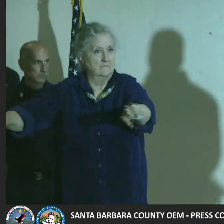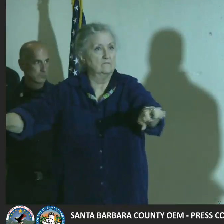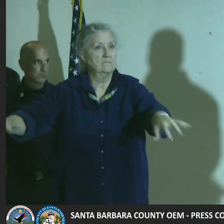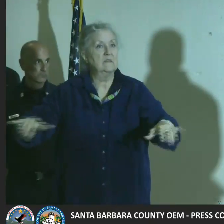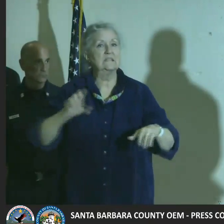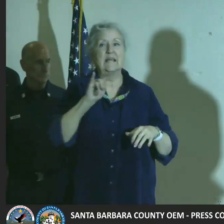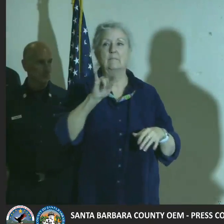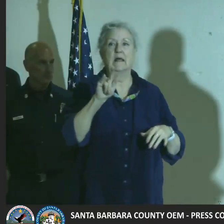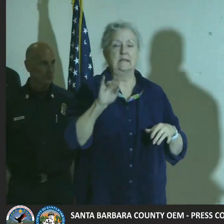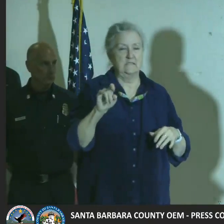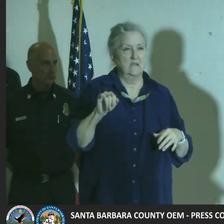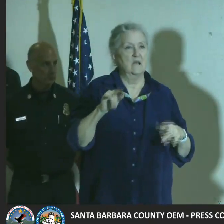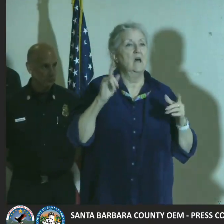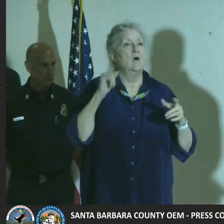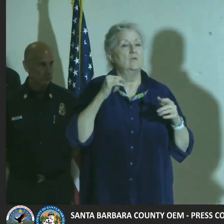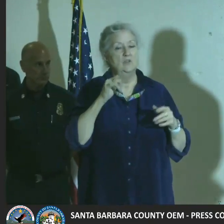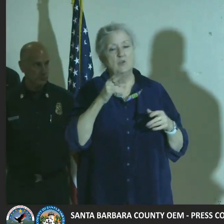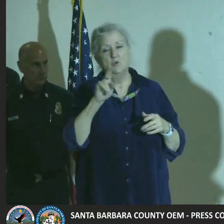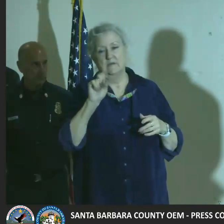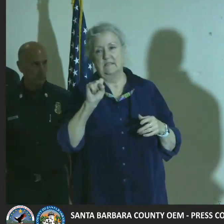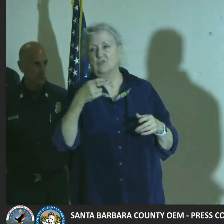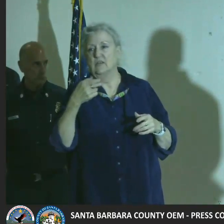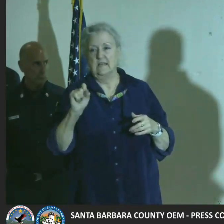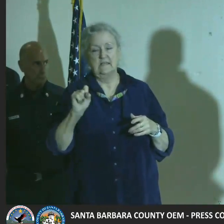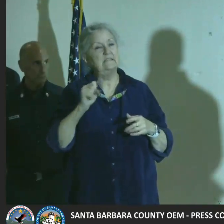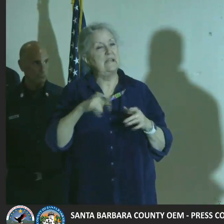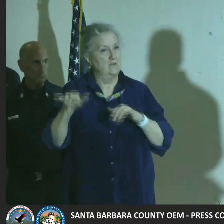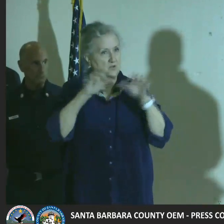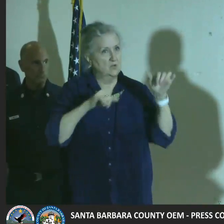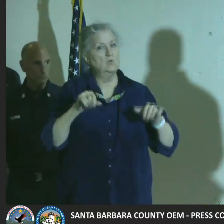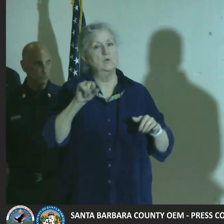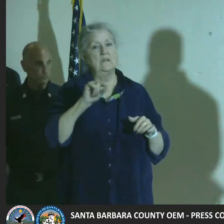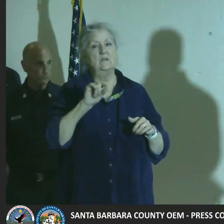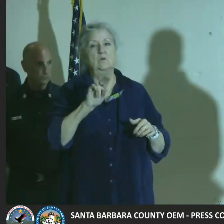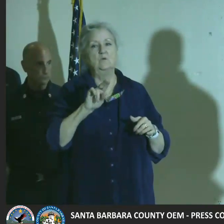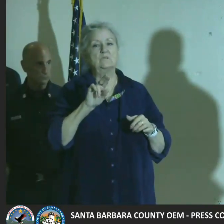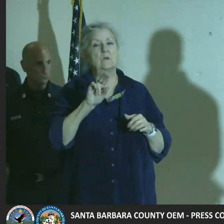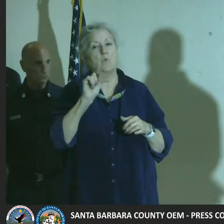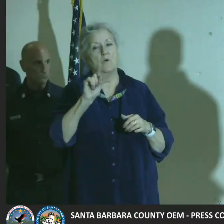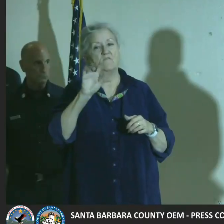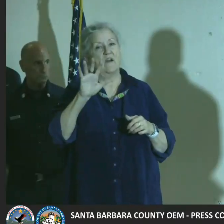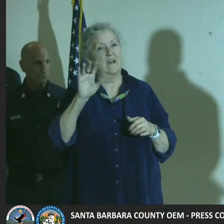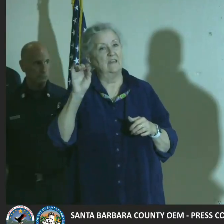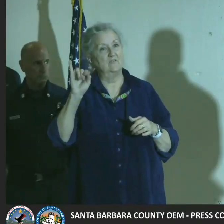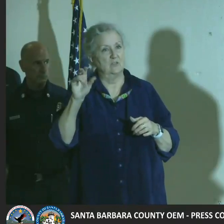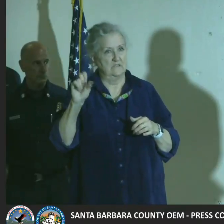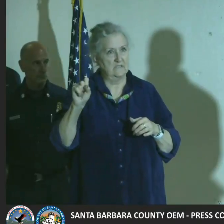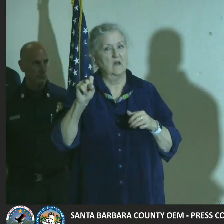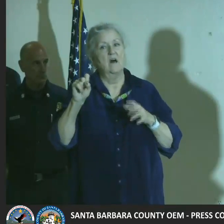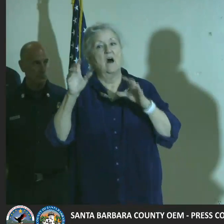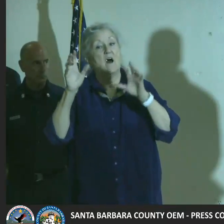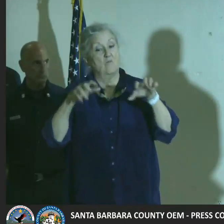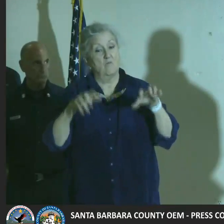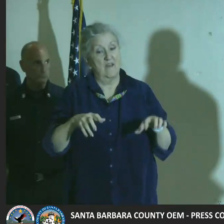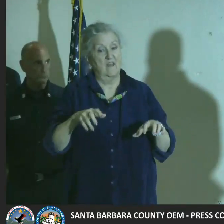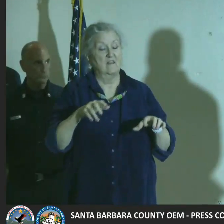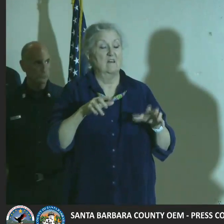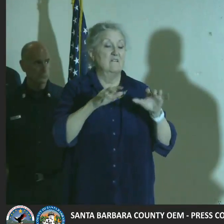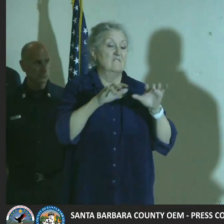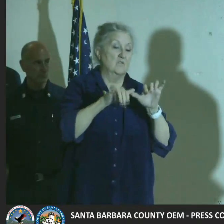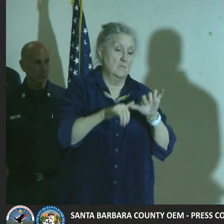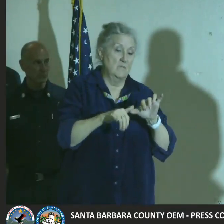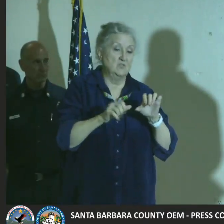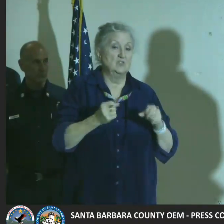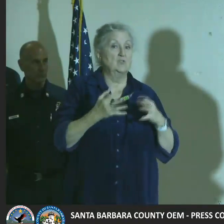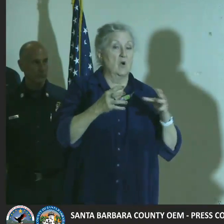use 0.5 inches of rain per hour for the measurement that could cause a debris flow.